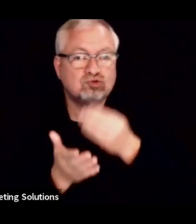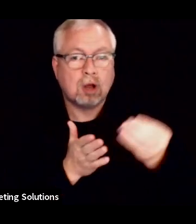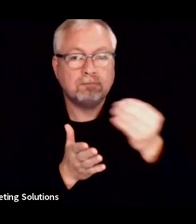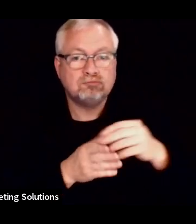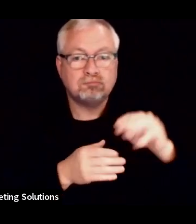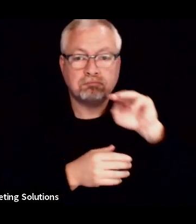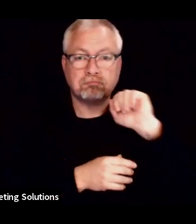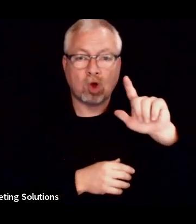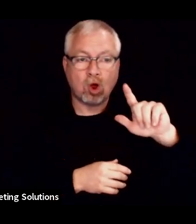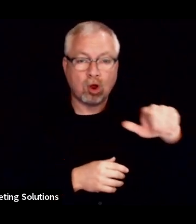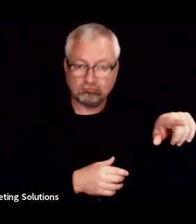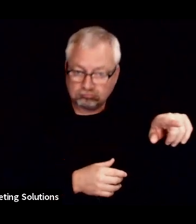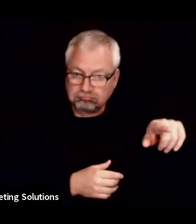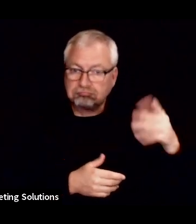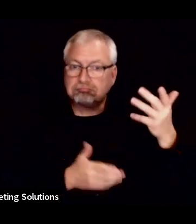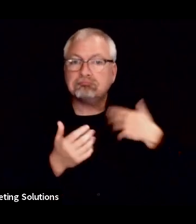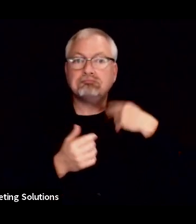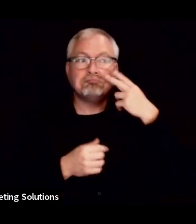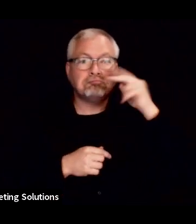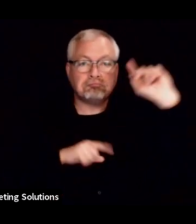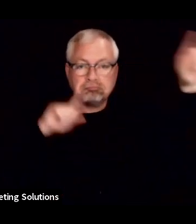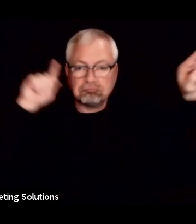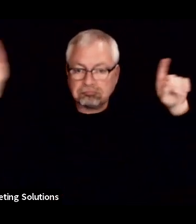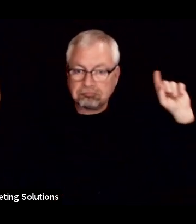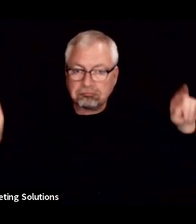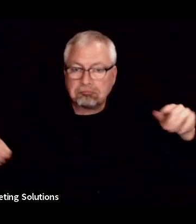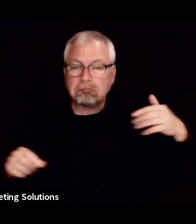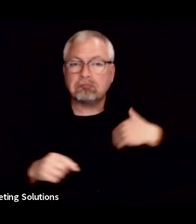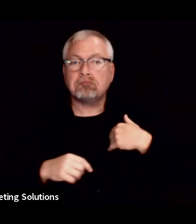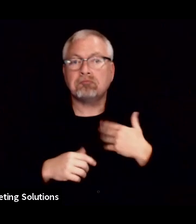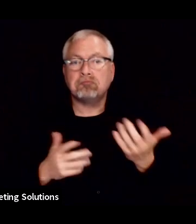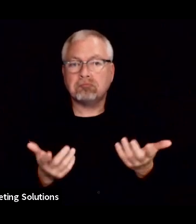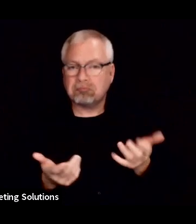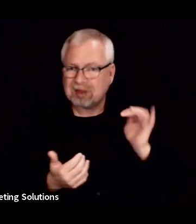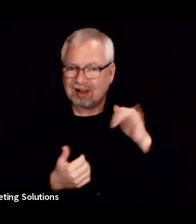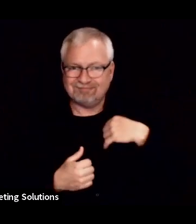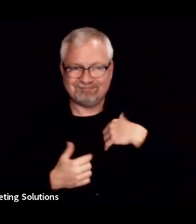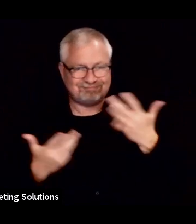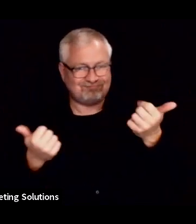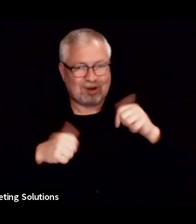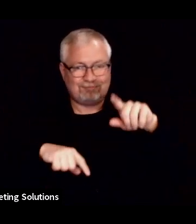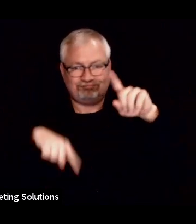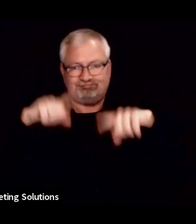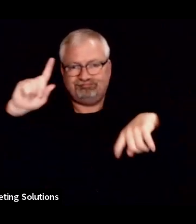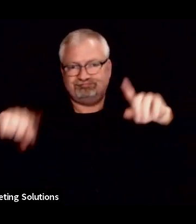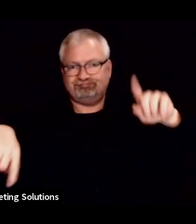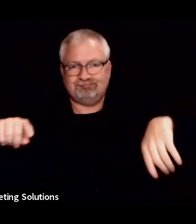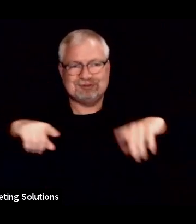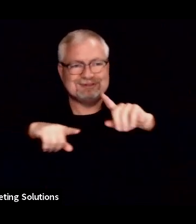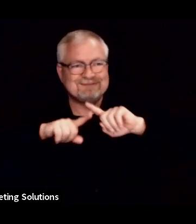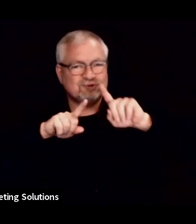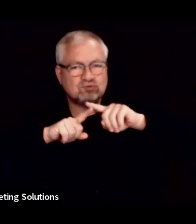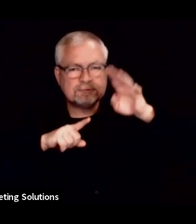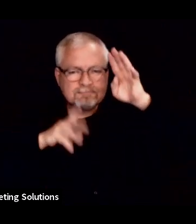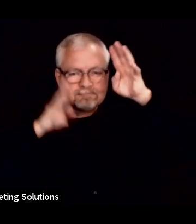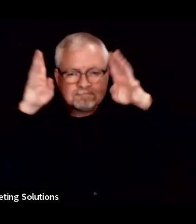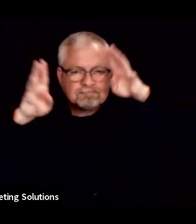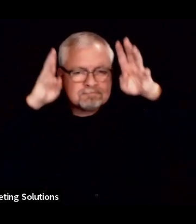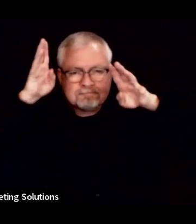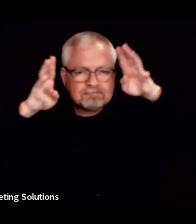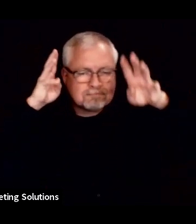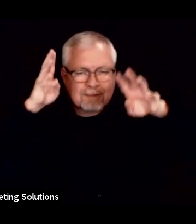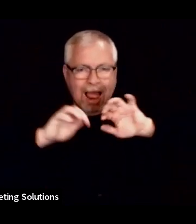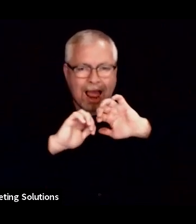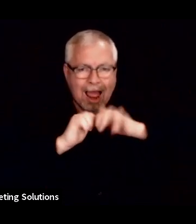than their clinic. So we're going to be exploring all kinds of ways to try to make access easier for